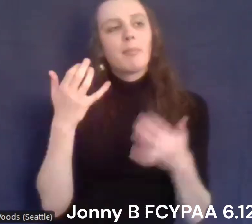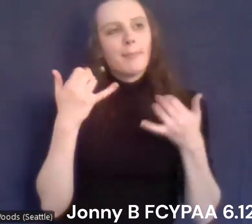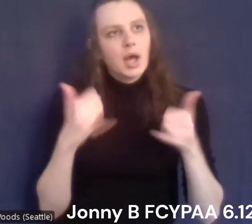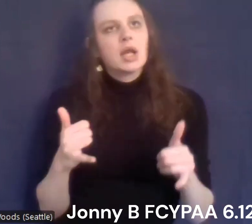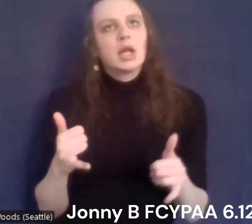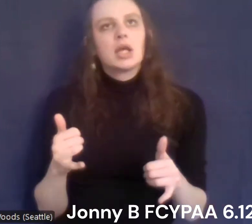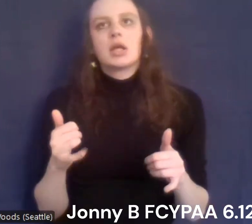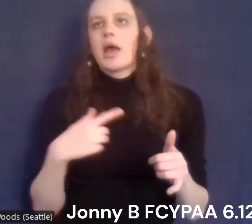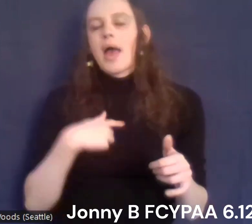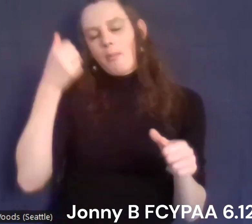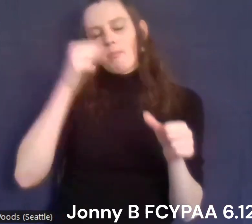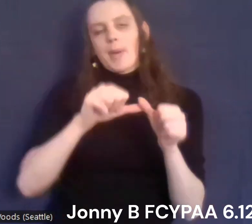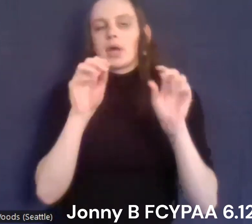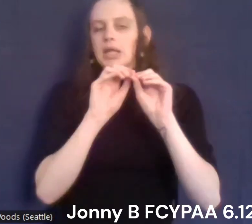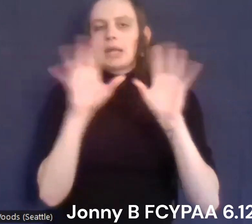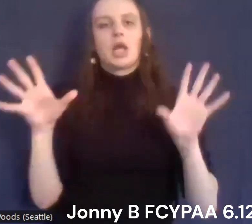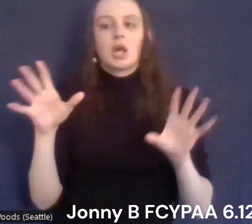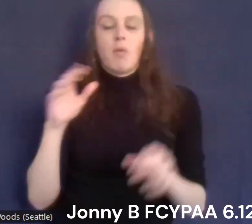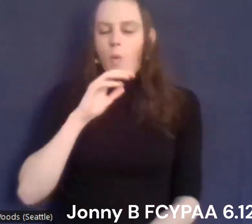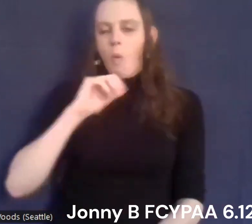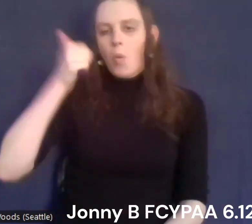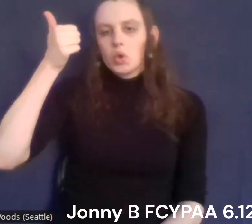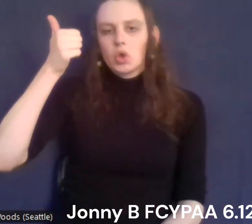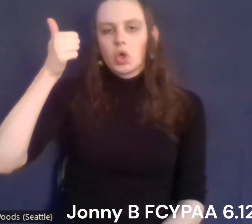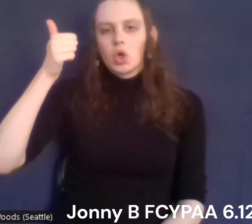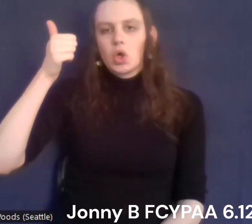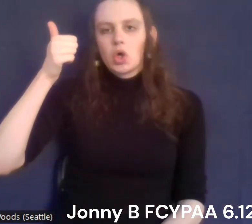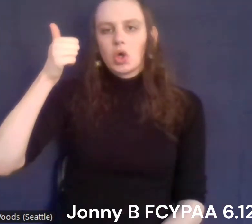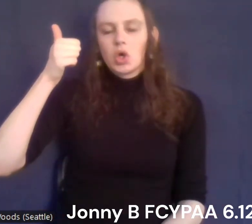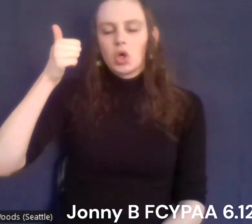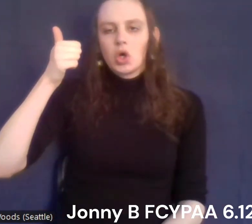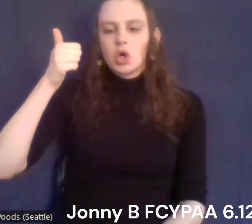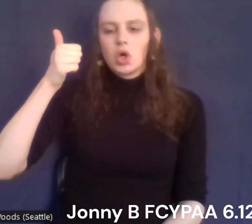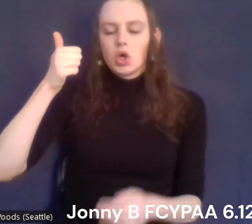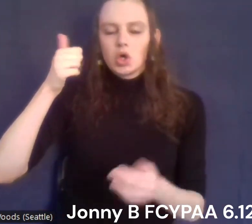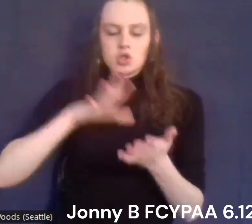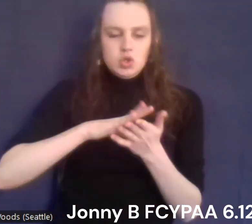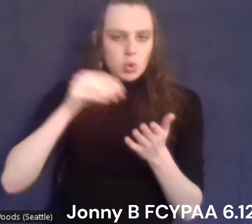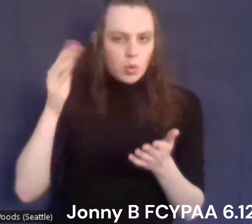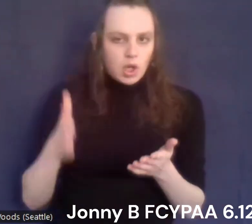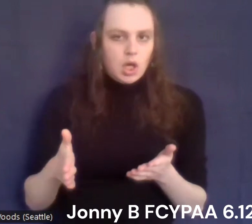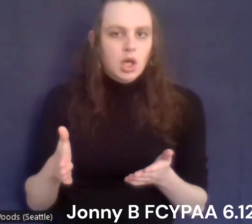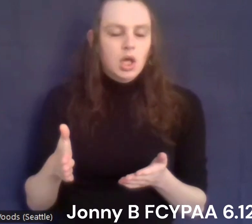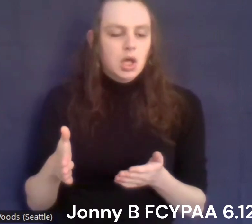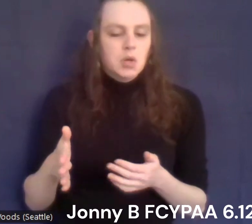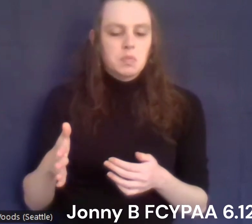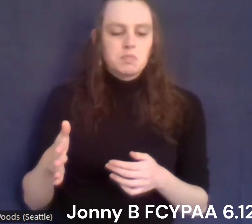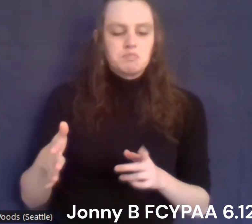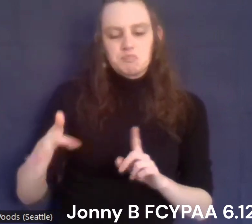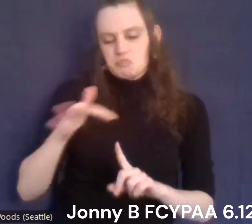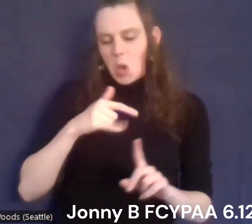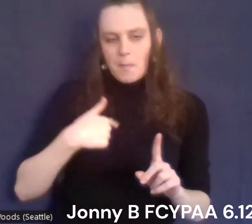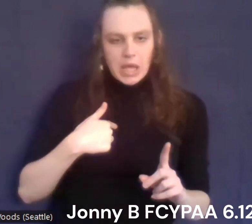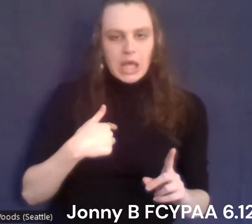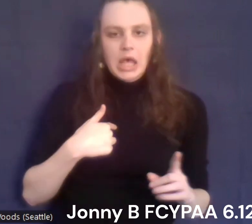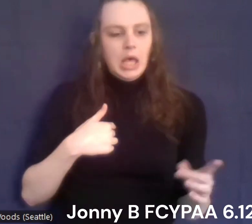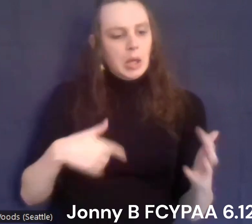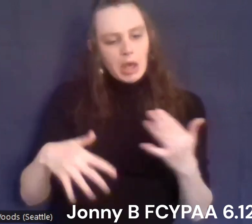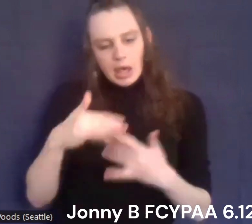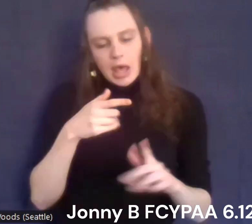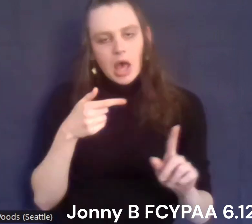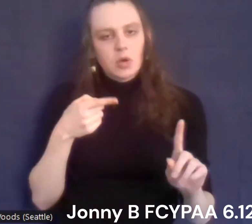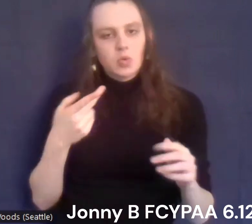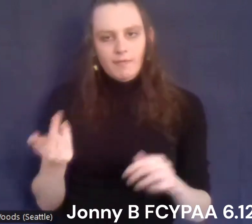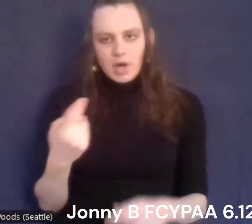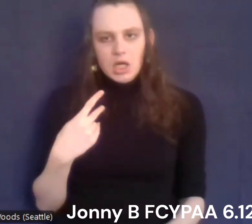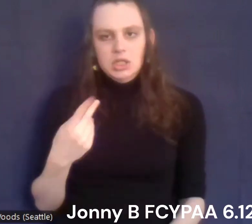was one of like the older kids that was on the team with me, who had been around me for like a month leading up to that, and